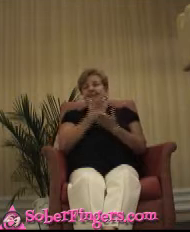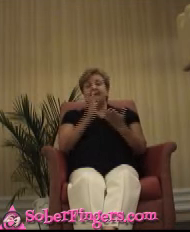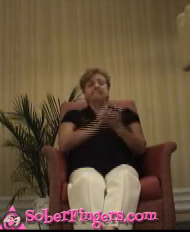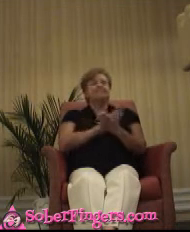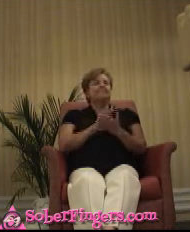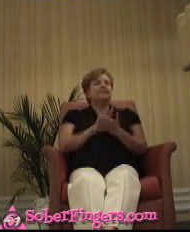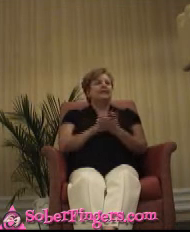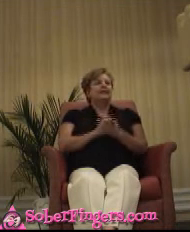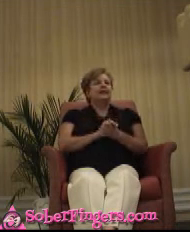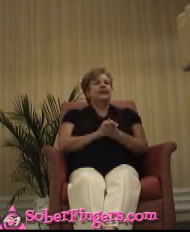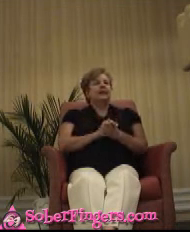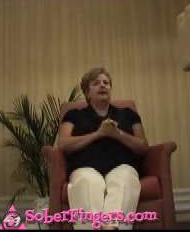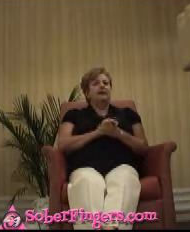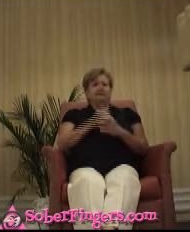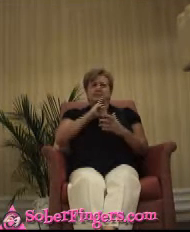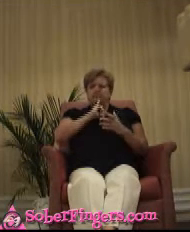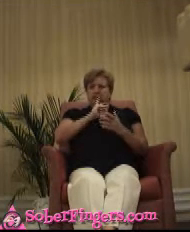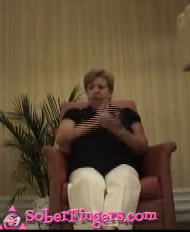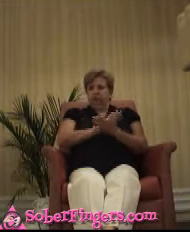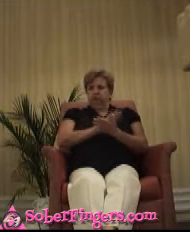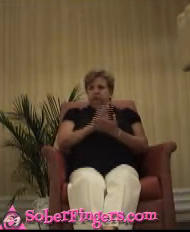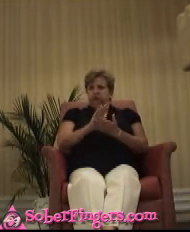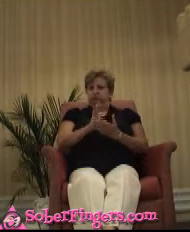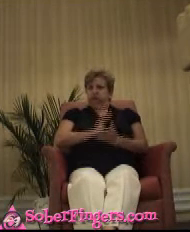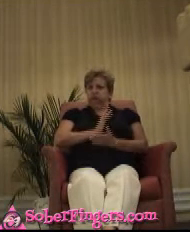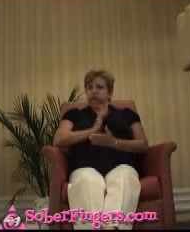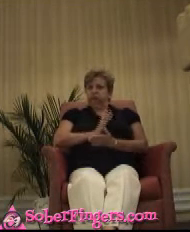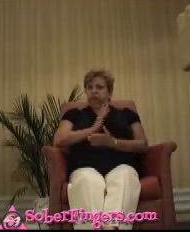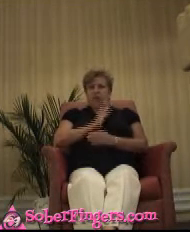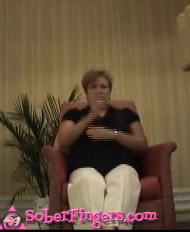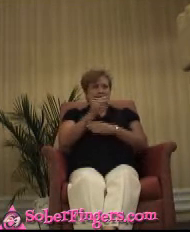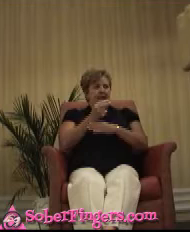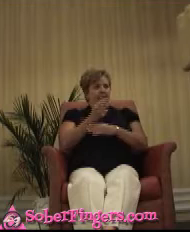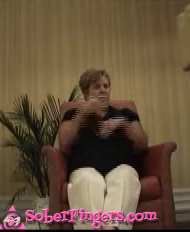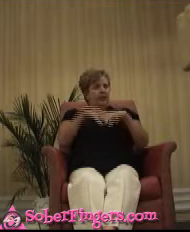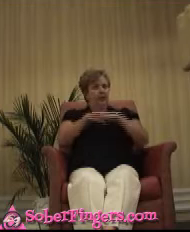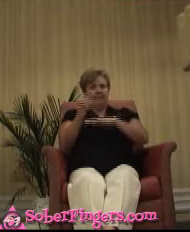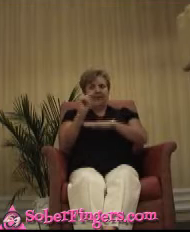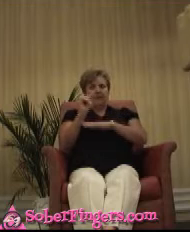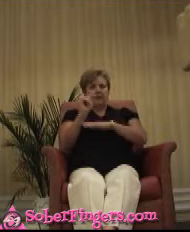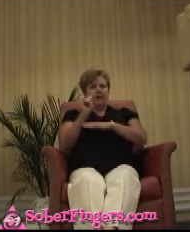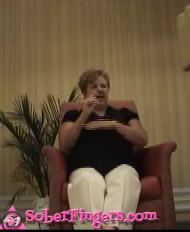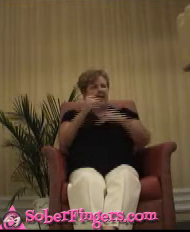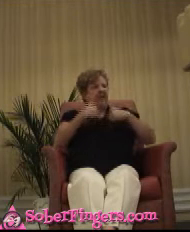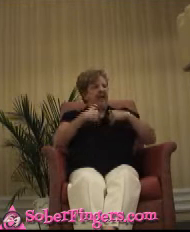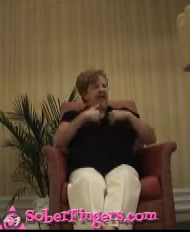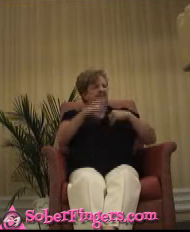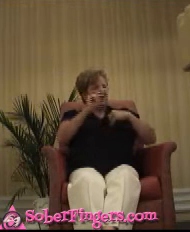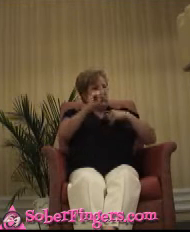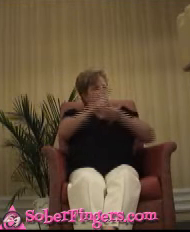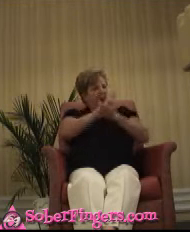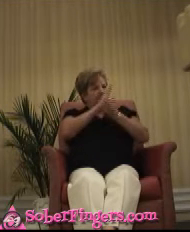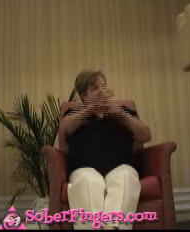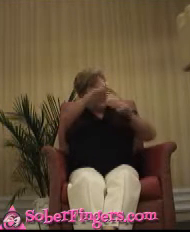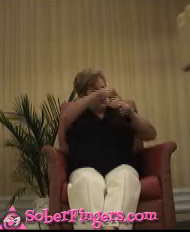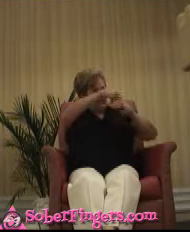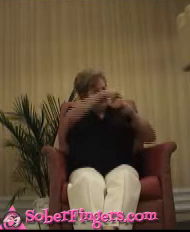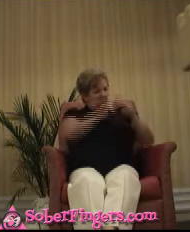really a classy hotel. I walked in the bathroom and I thought I've never been in a place where they put blue stickers on the toilet paper to let you know that they've been